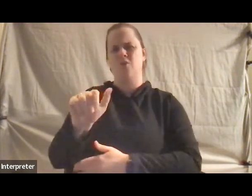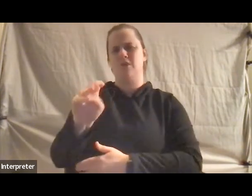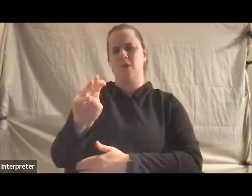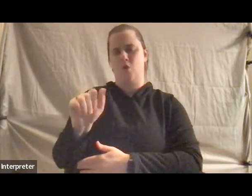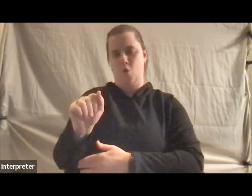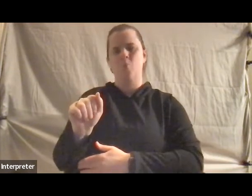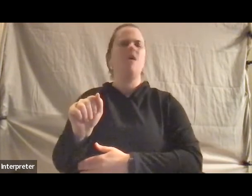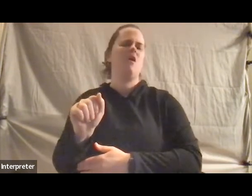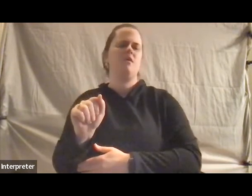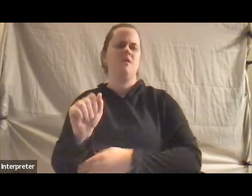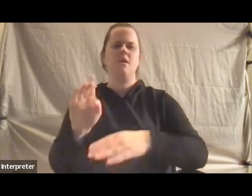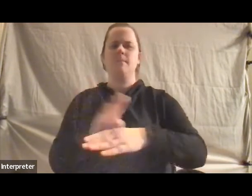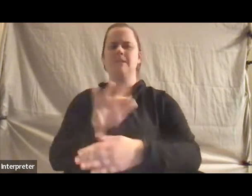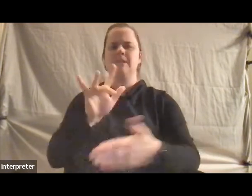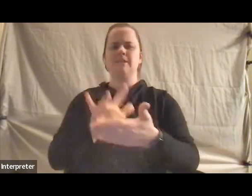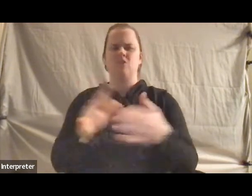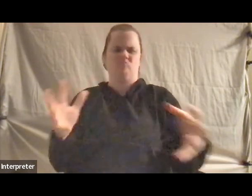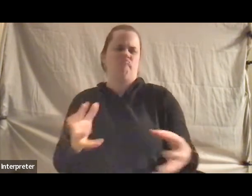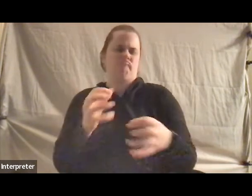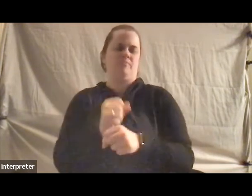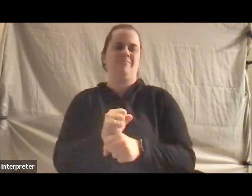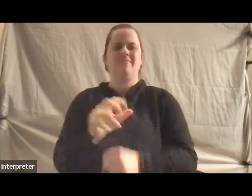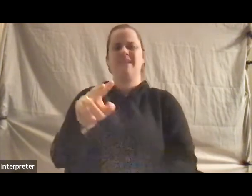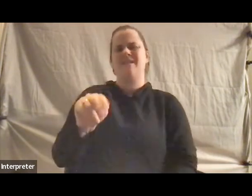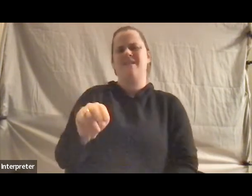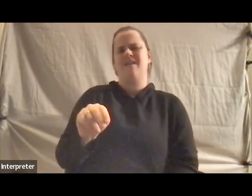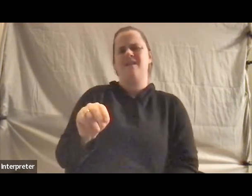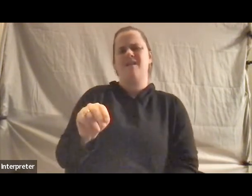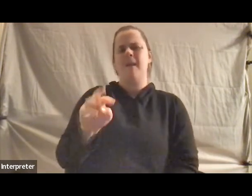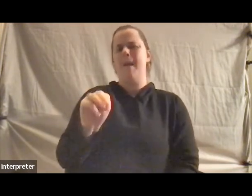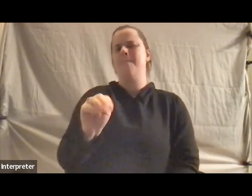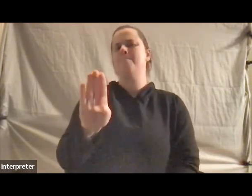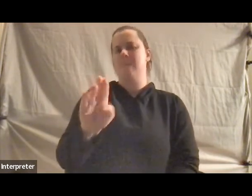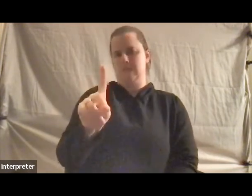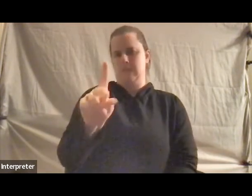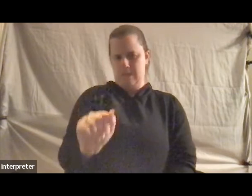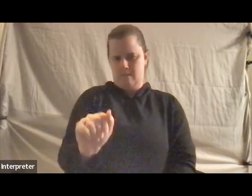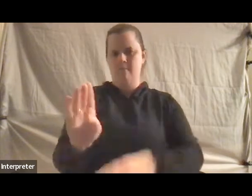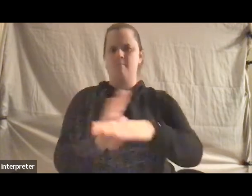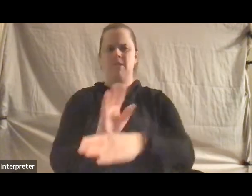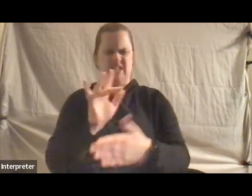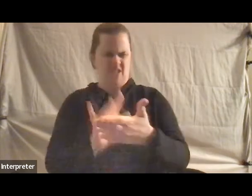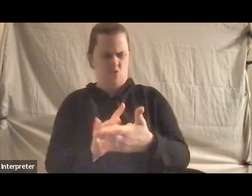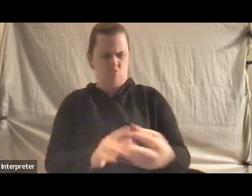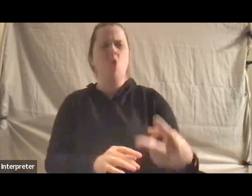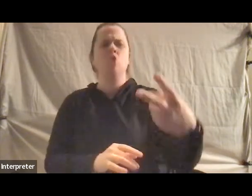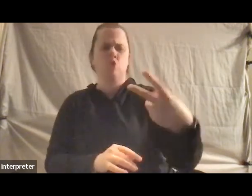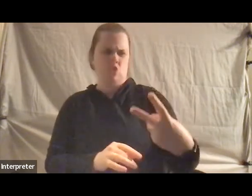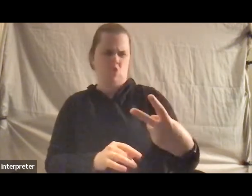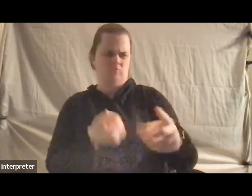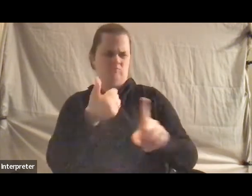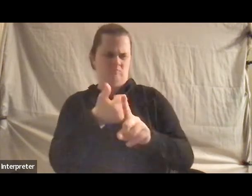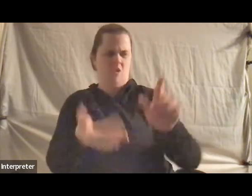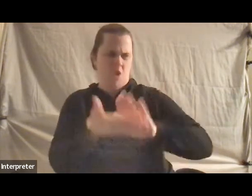here. Out of 38 MBDA business centers in the nation, only 2 of them are operated by